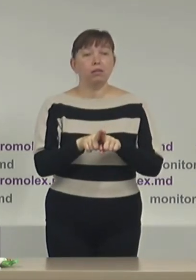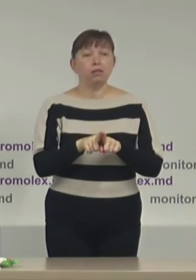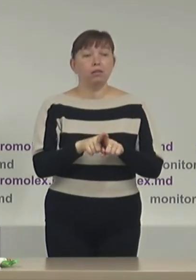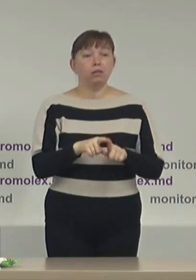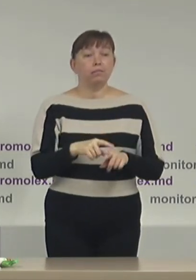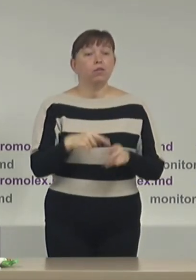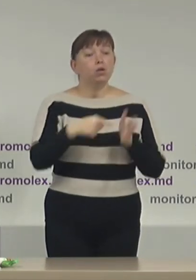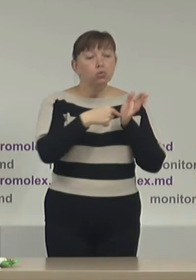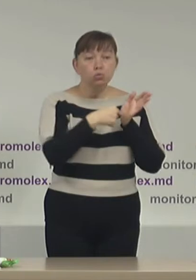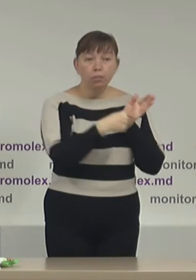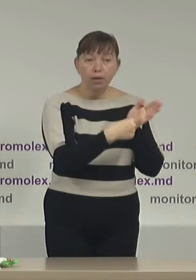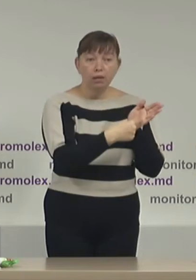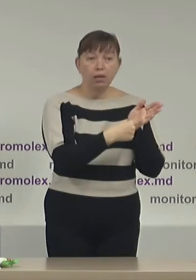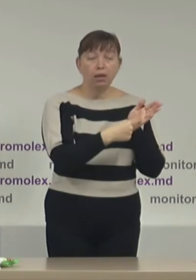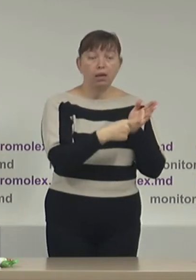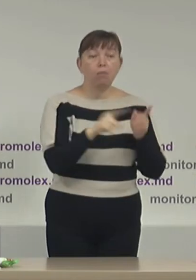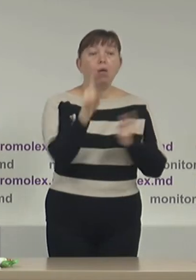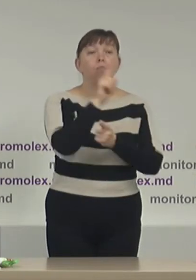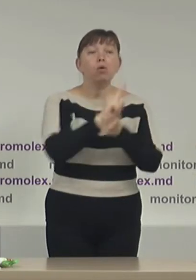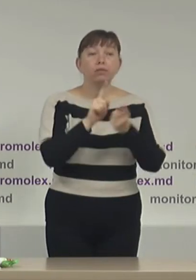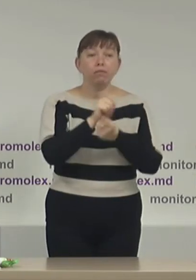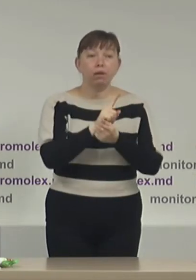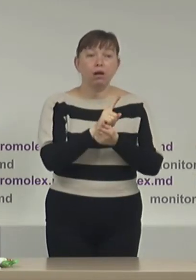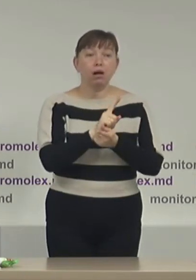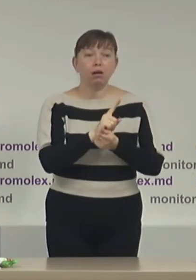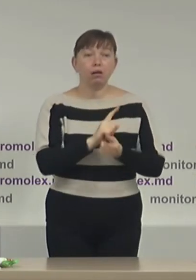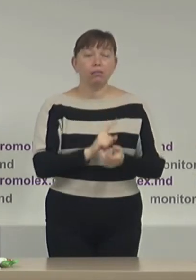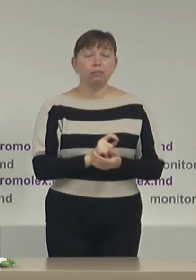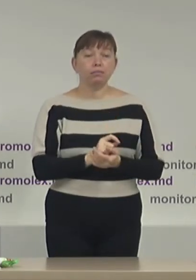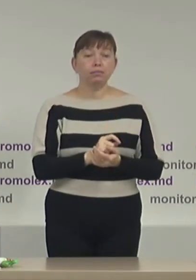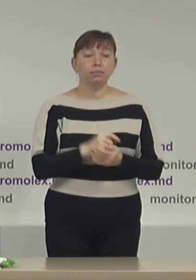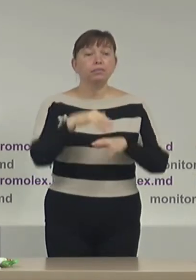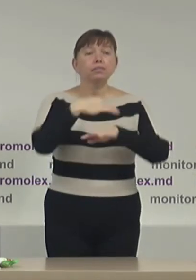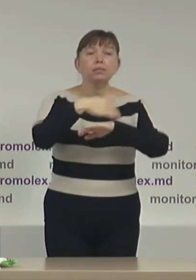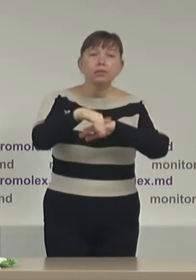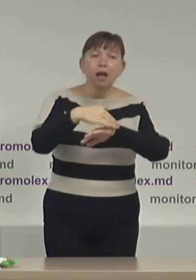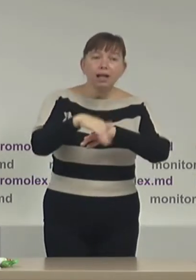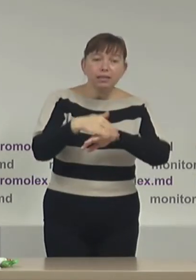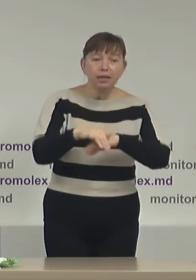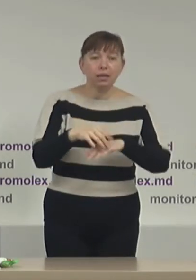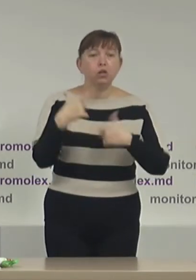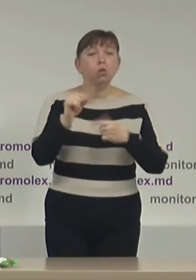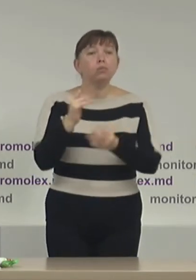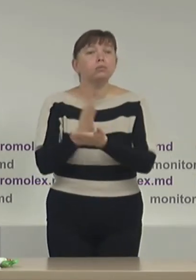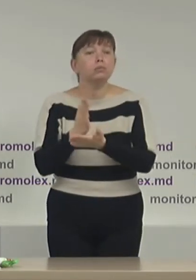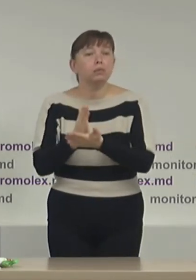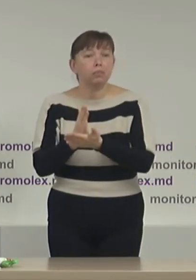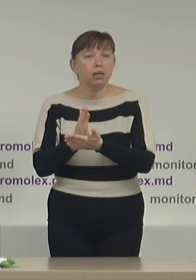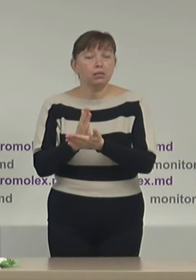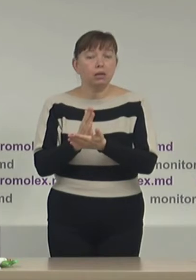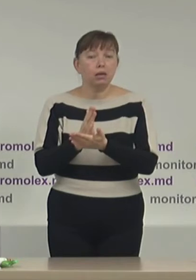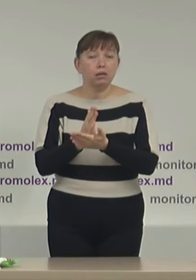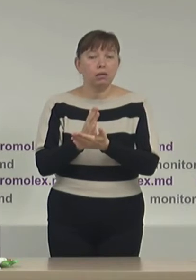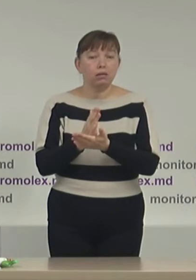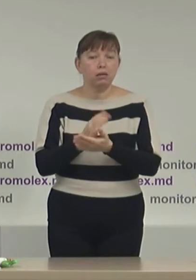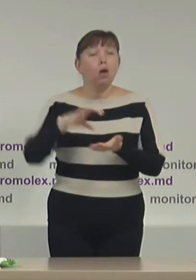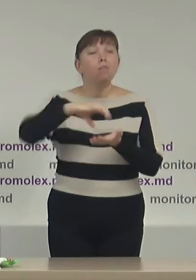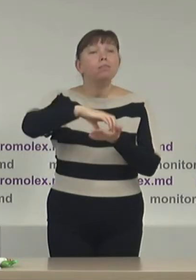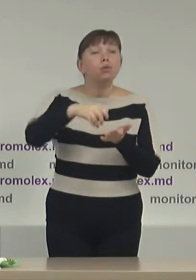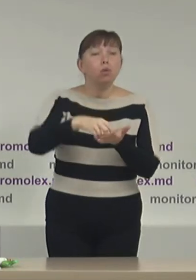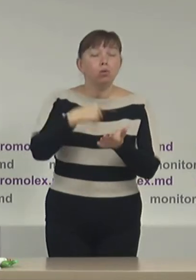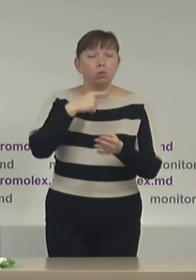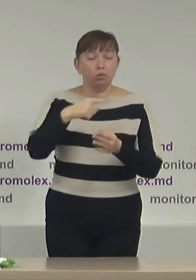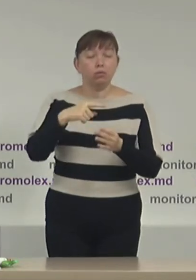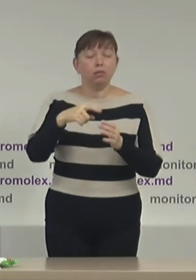established. Also, we underline the change of the addresses